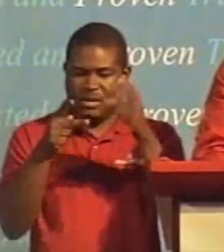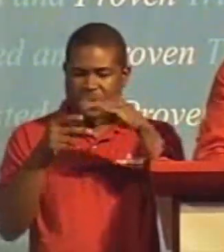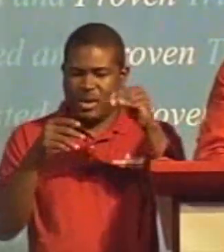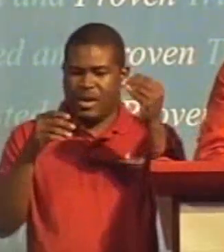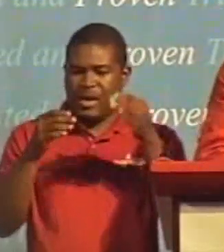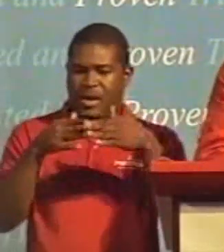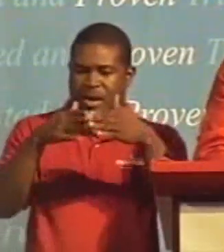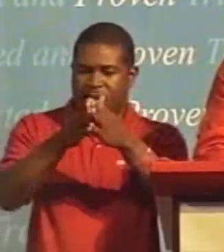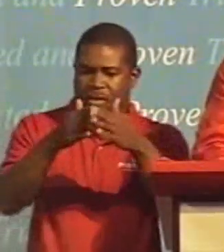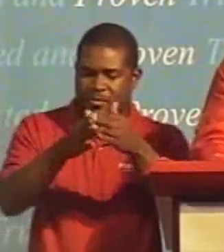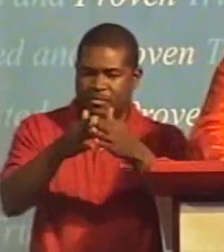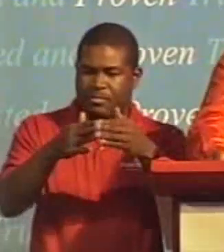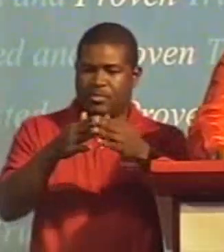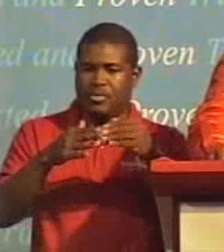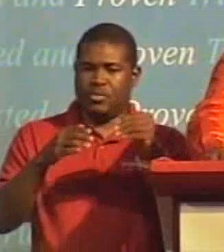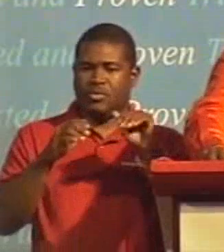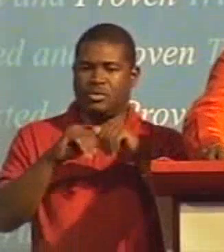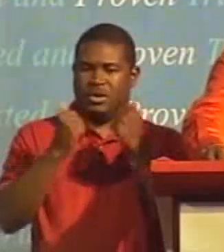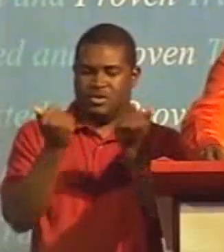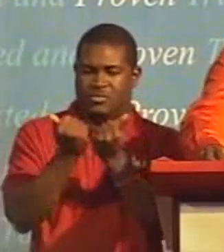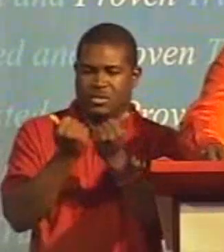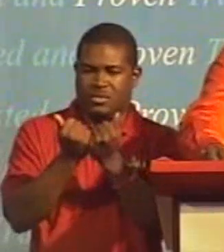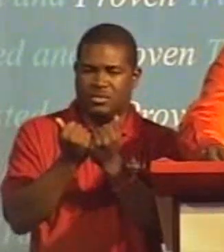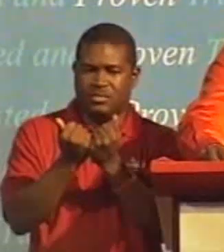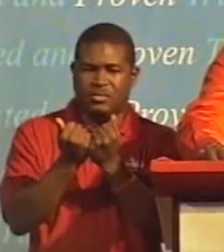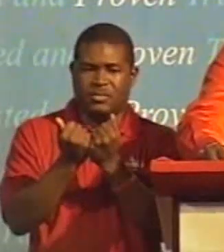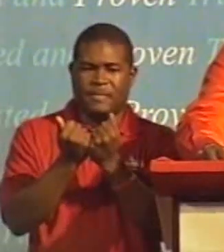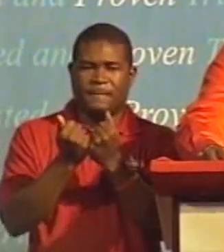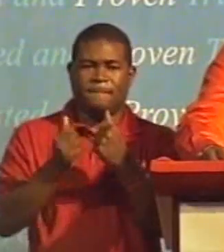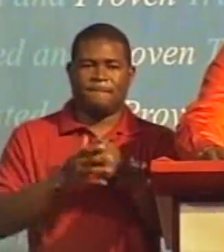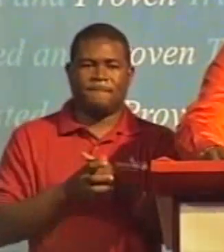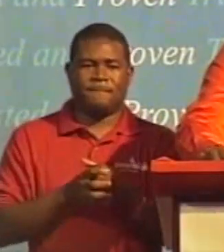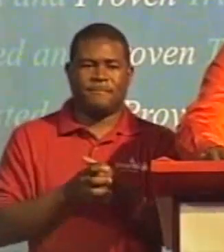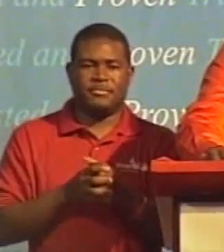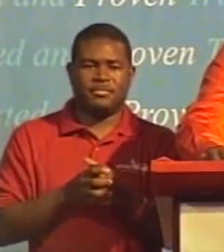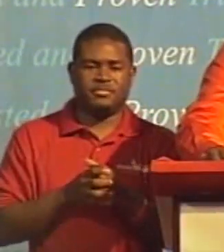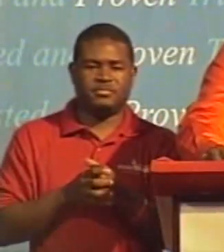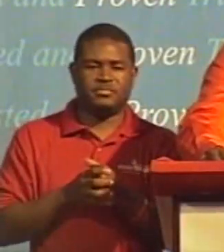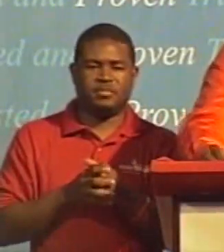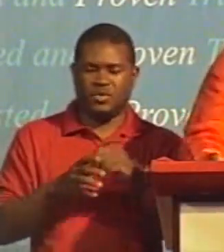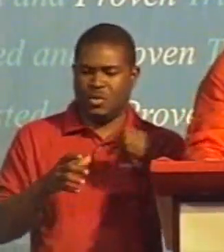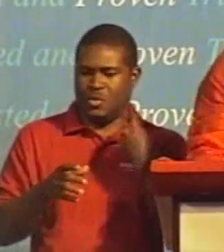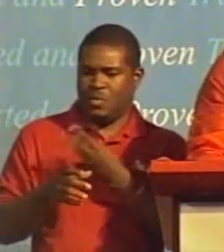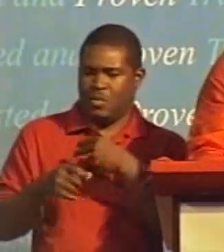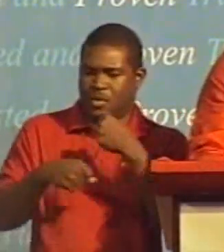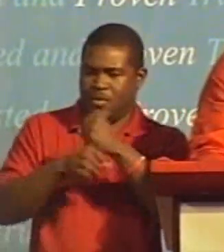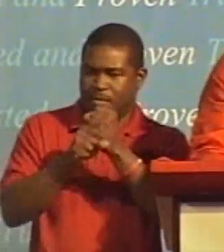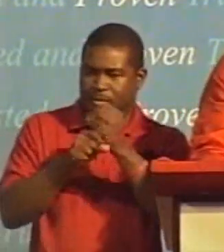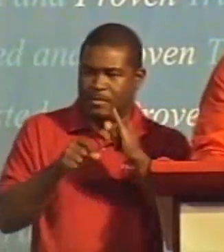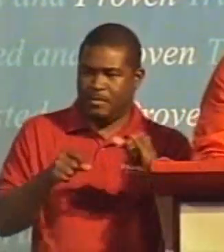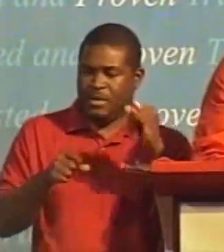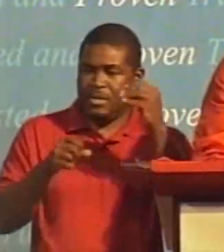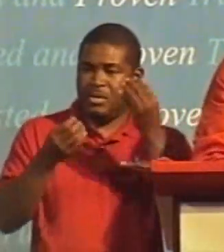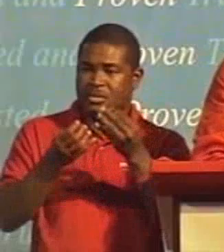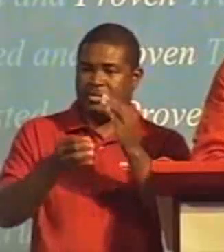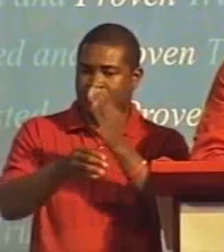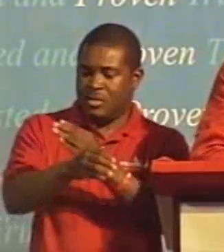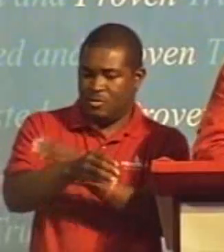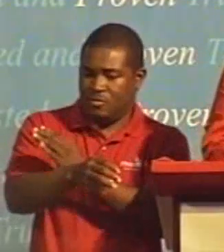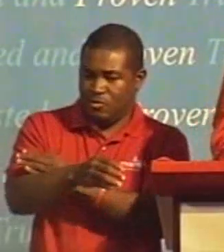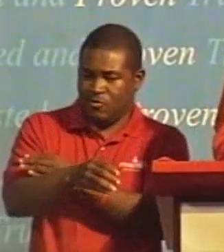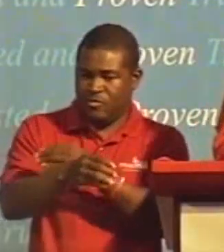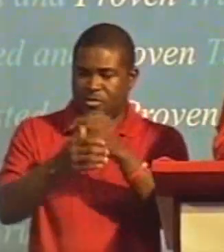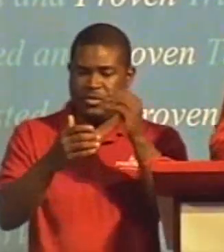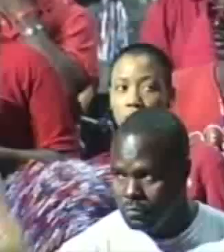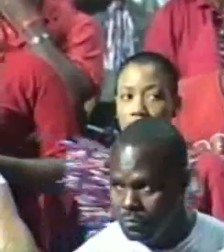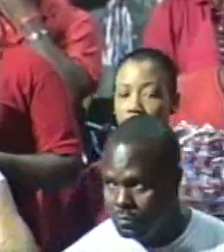we could accommodate the fish vendors the same way how we could accommodate the public. We are making good progress with significant improvements of the road